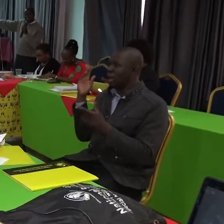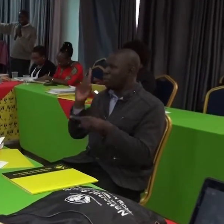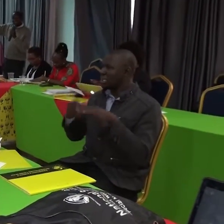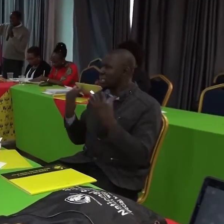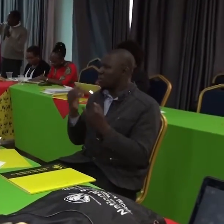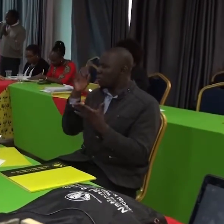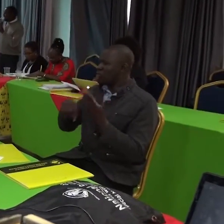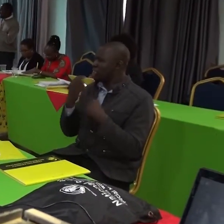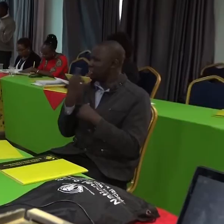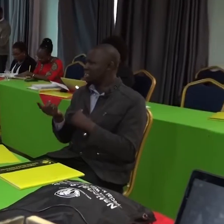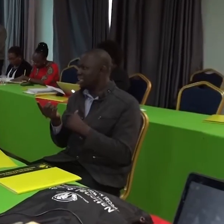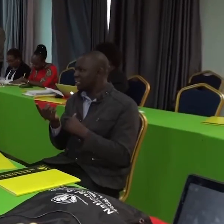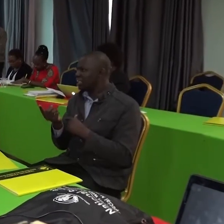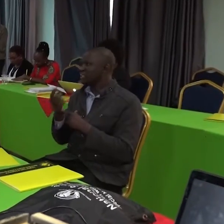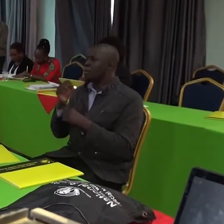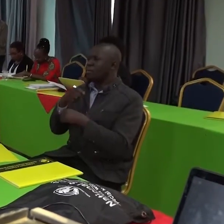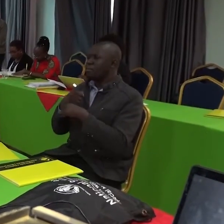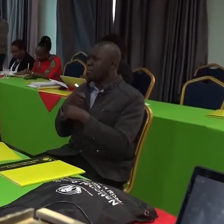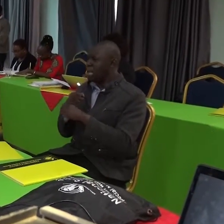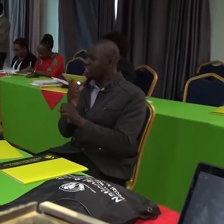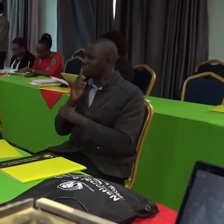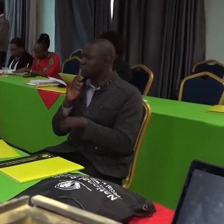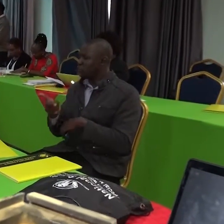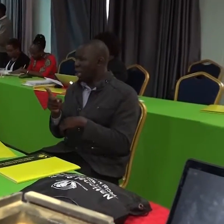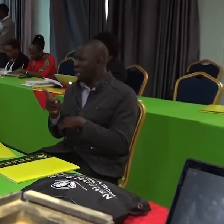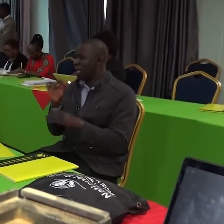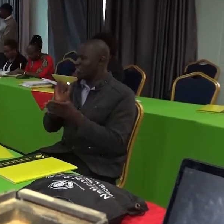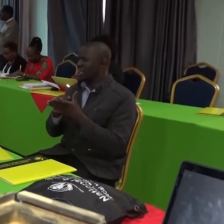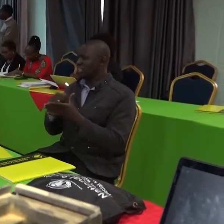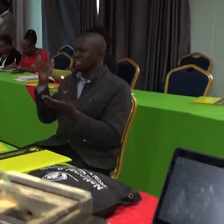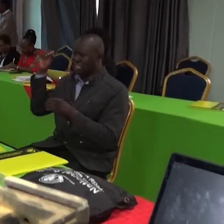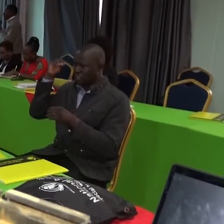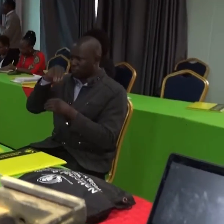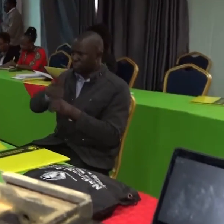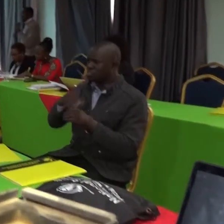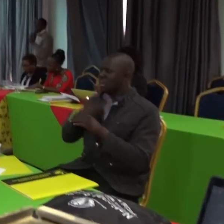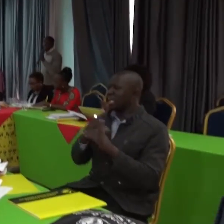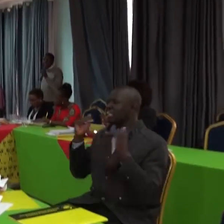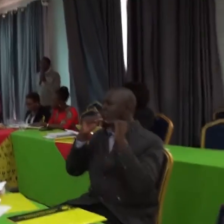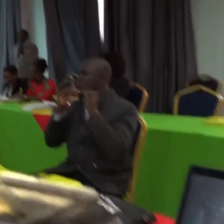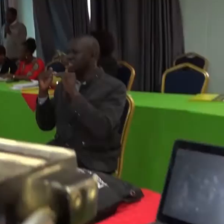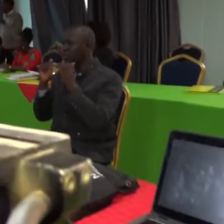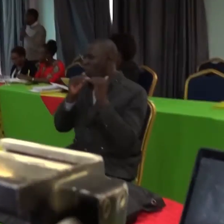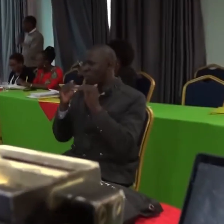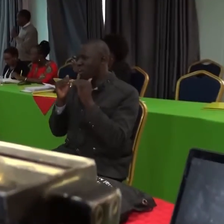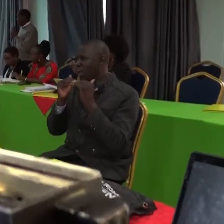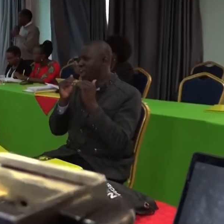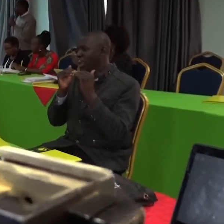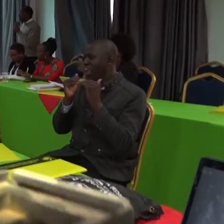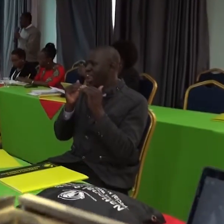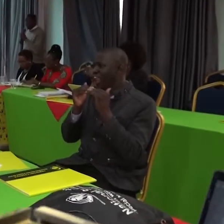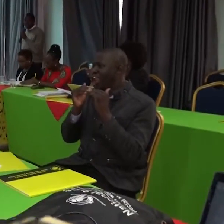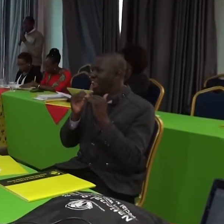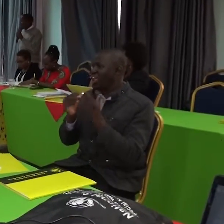they say? They say ensure inclusive and equitable quality education